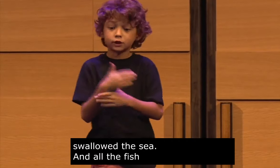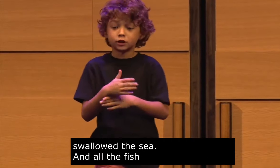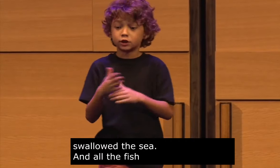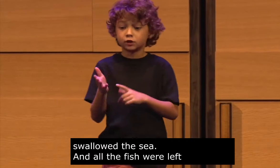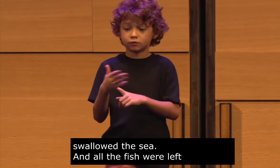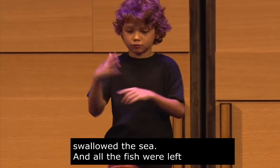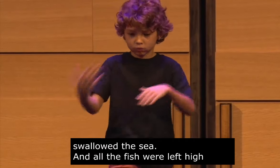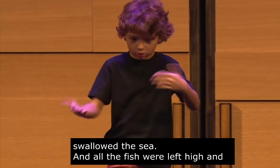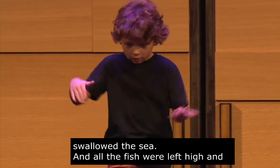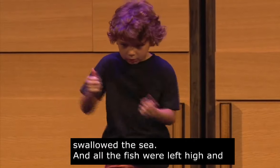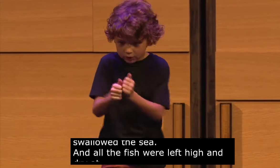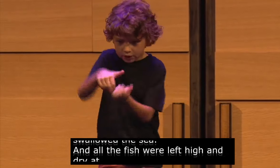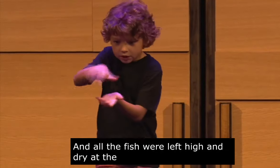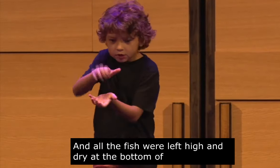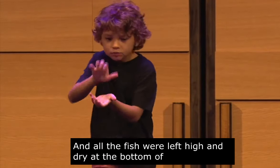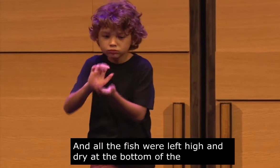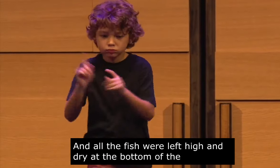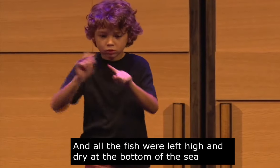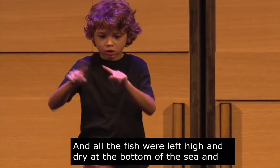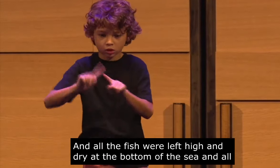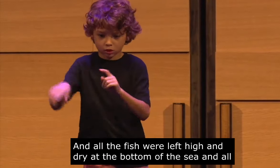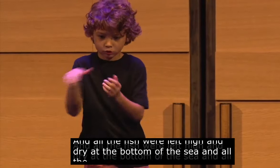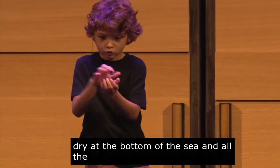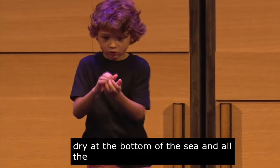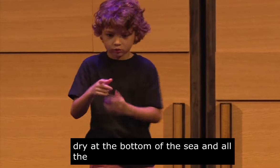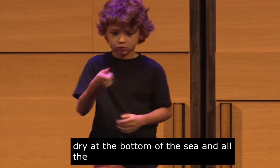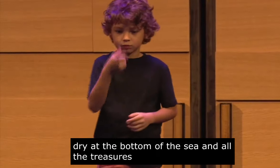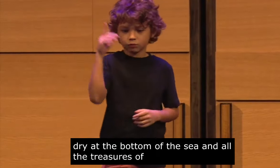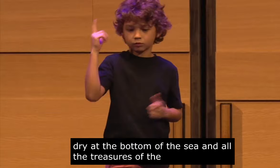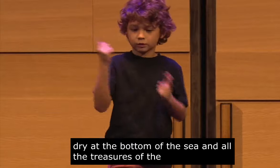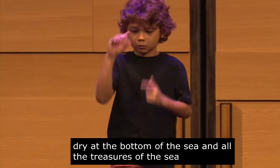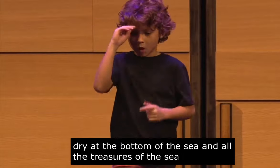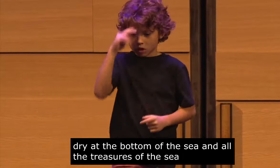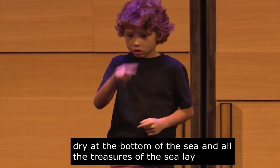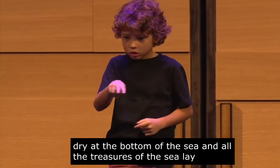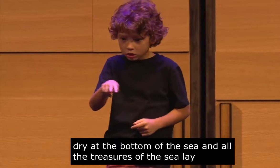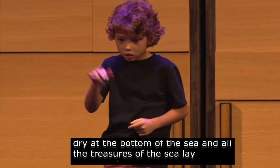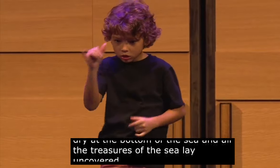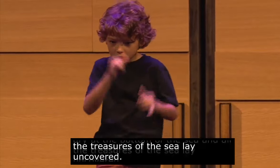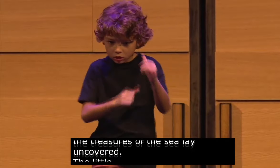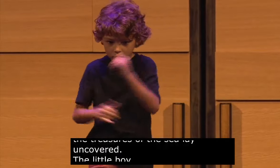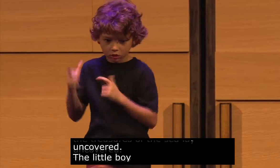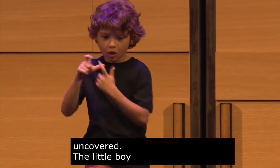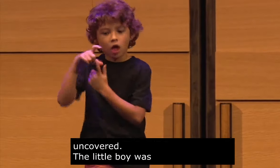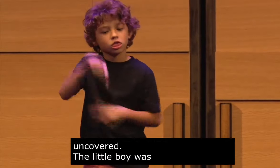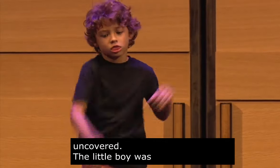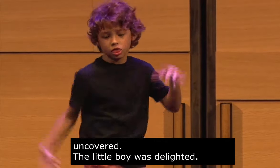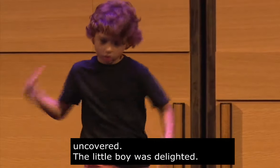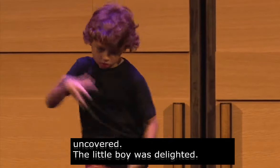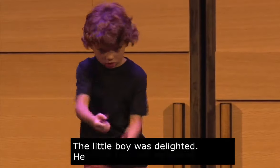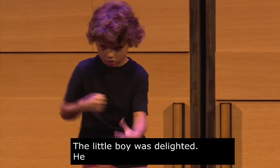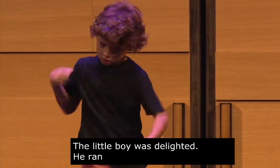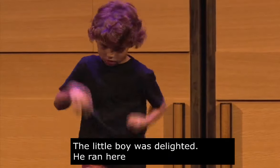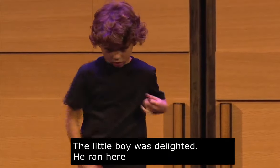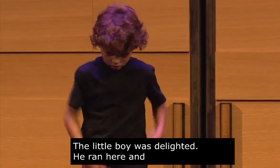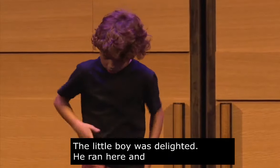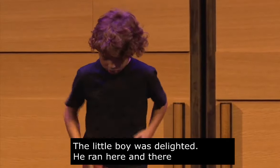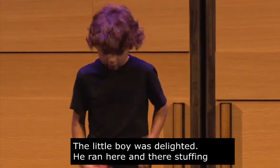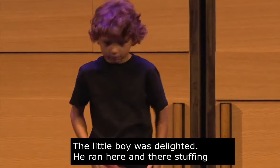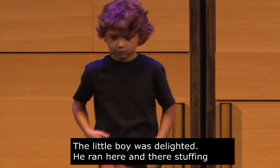And all the fish were left high and dry at the bottom of the sea, and all the treasures of the sea lay uncovered. The little boy was delighted. He ran here